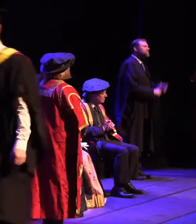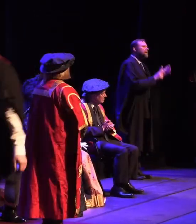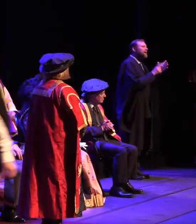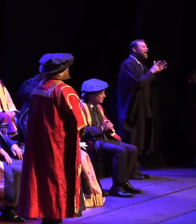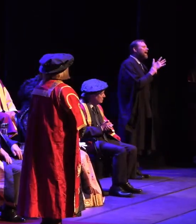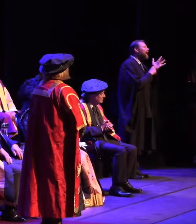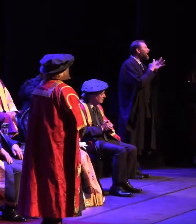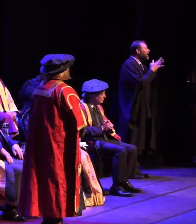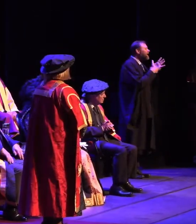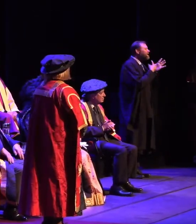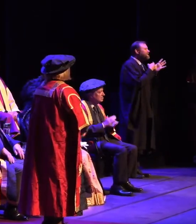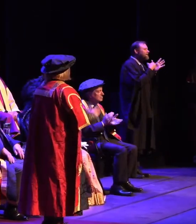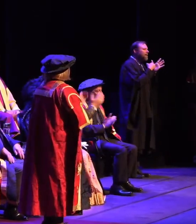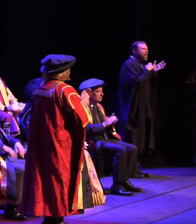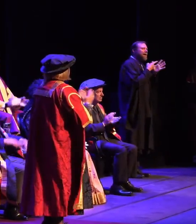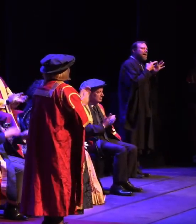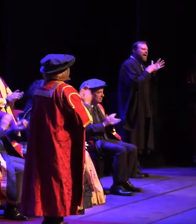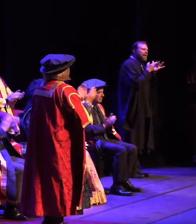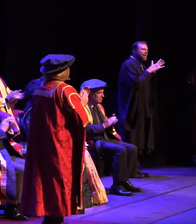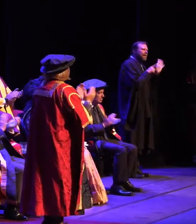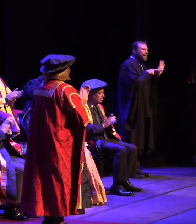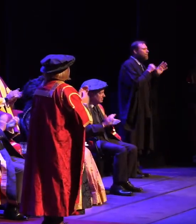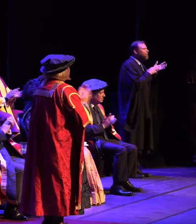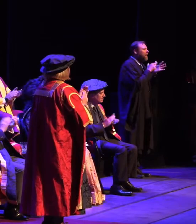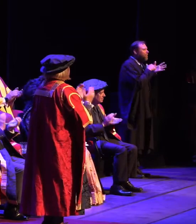Alicia Emily Matthews.